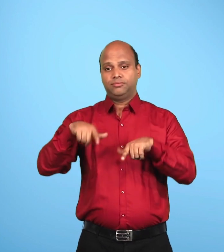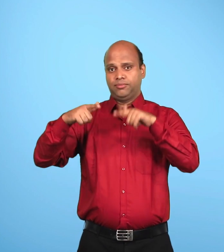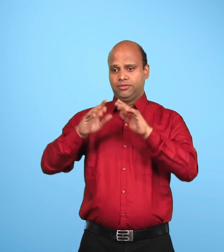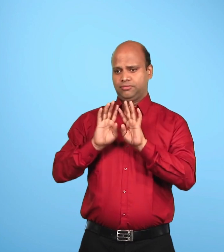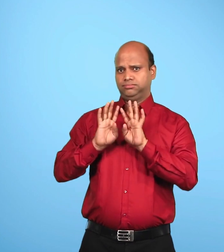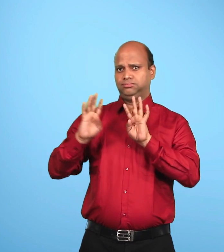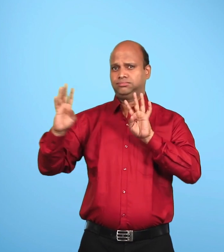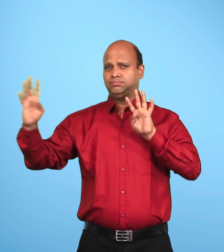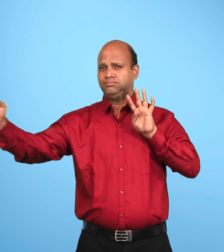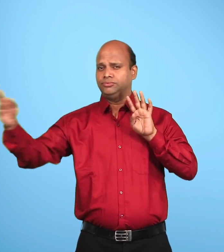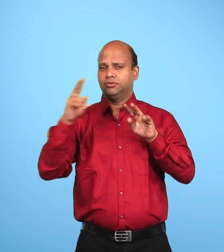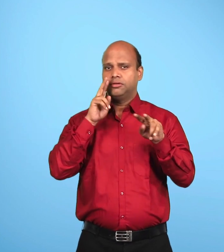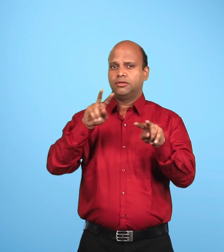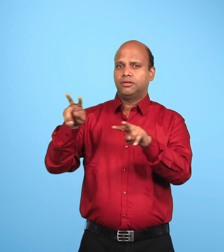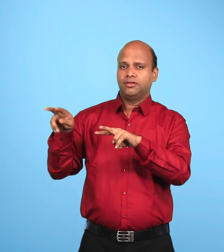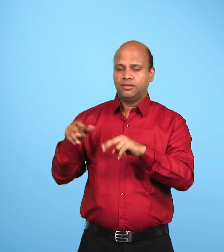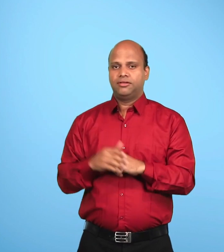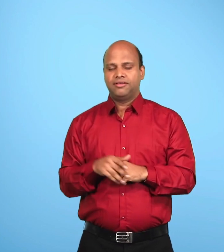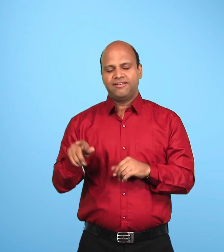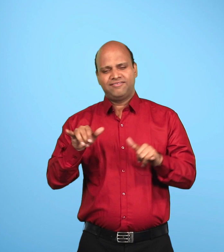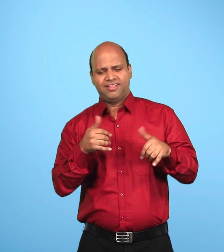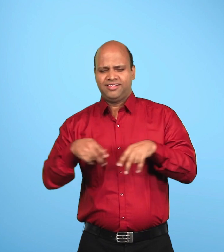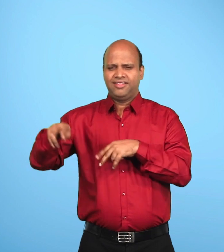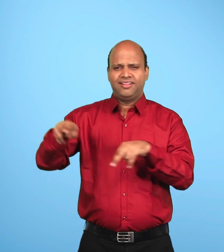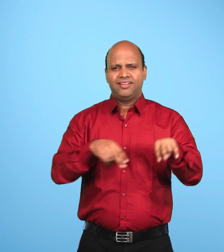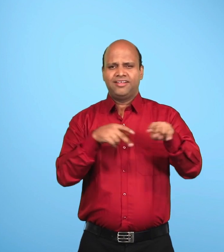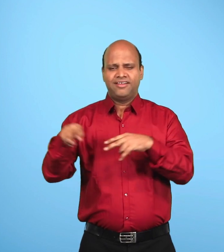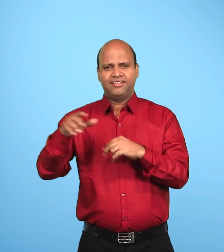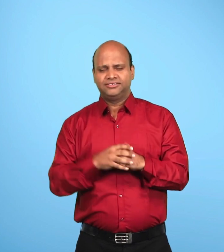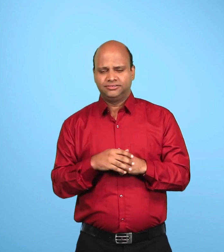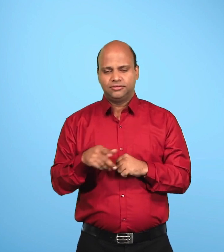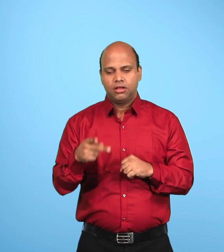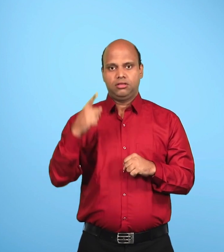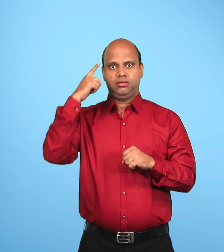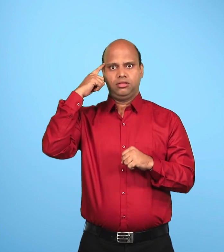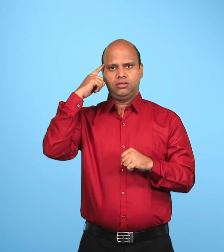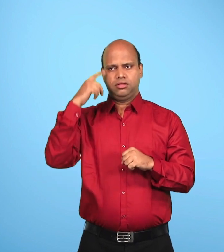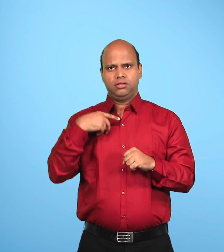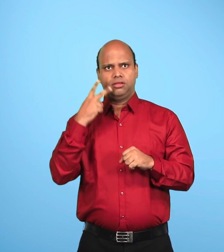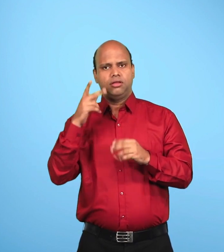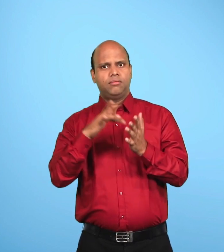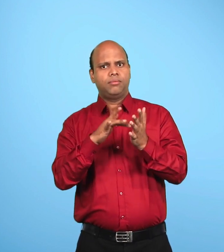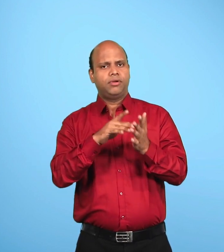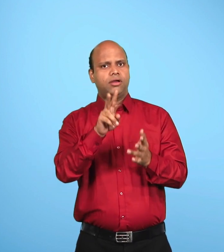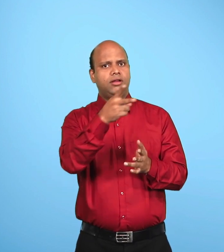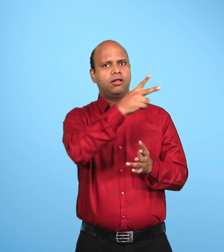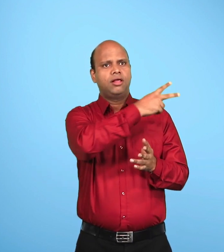While recollecting all the fun that they had on these trips, a thought struck them.